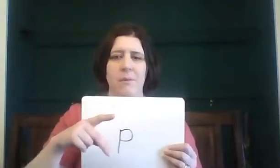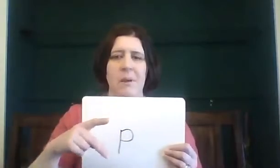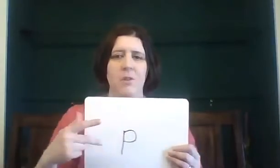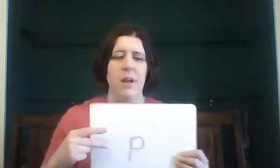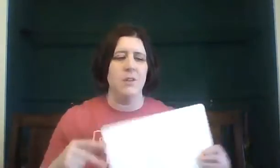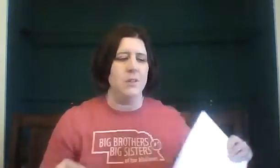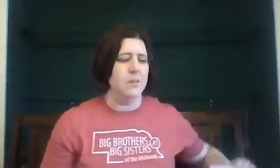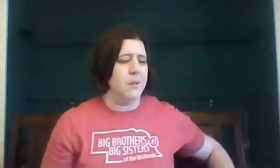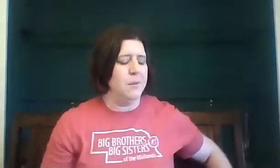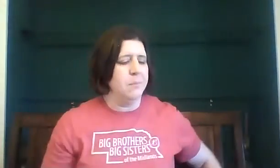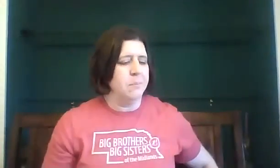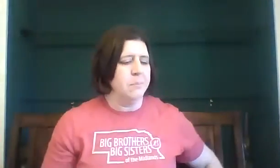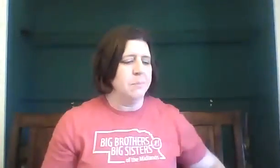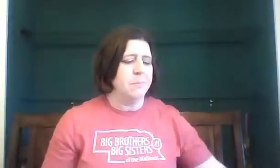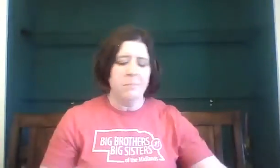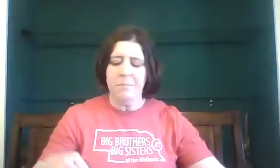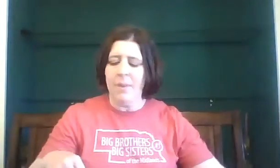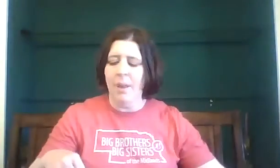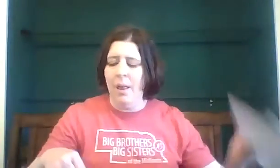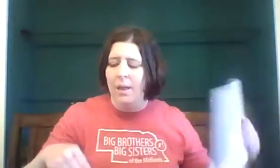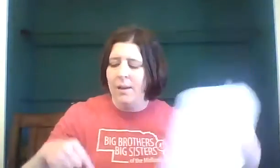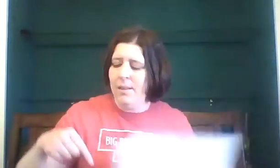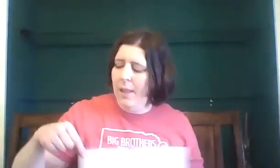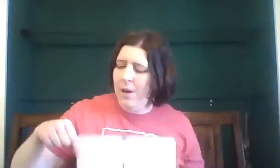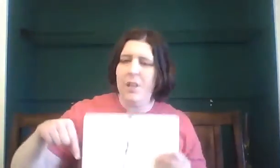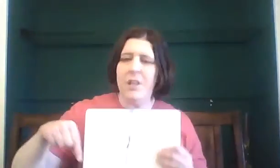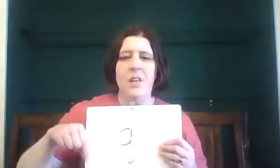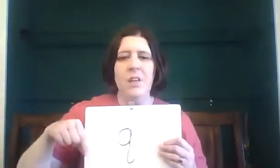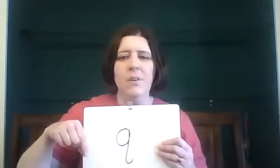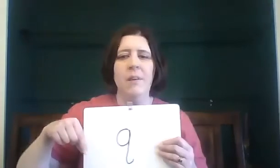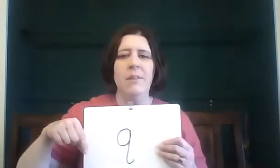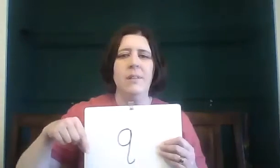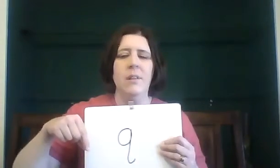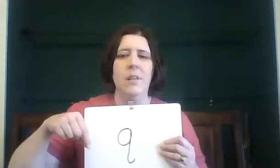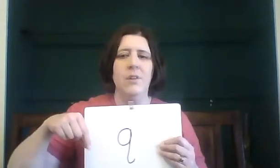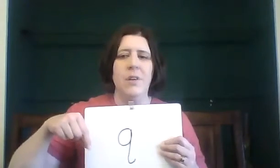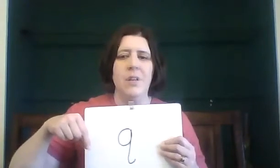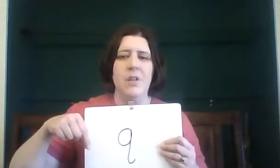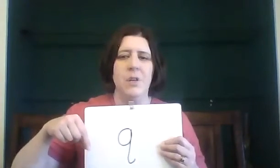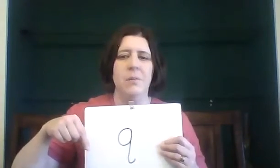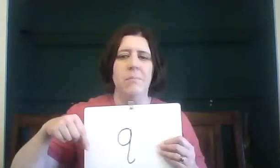from my direction. So the letter Q, that one's a little tricky too,